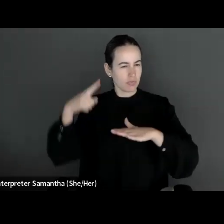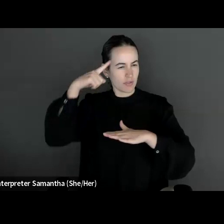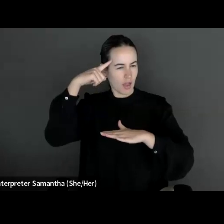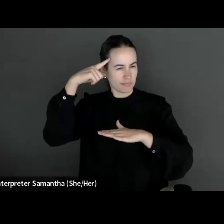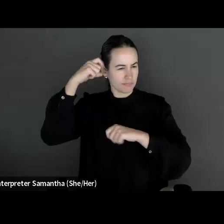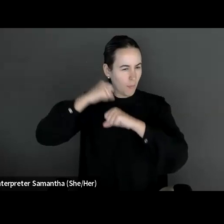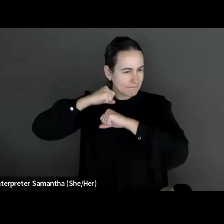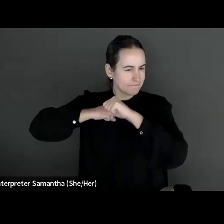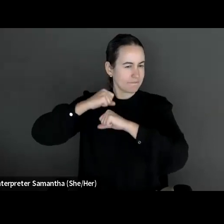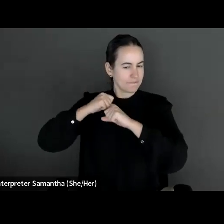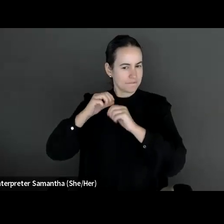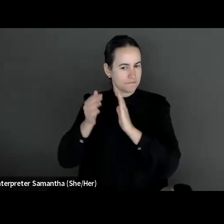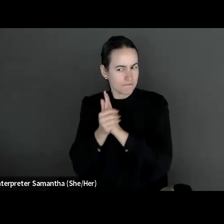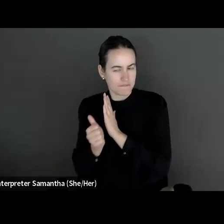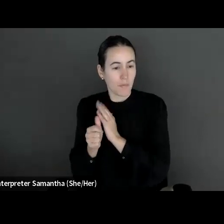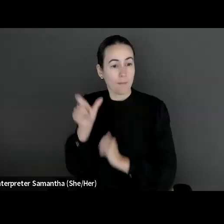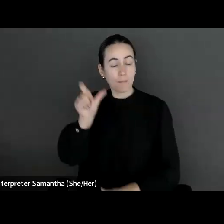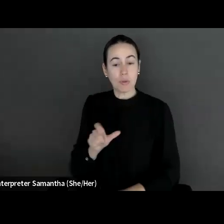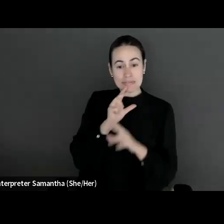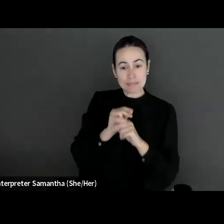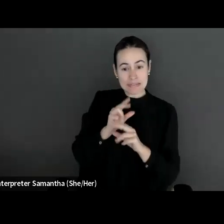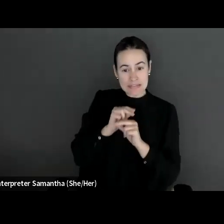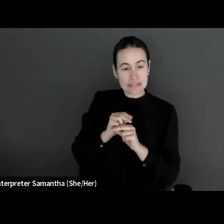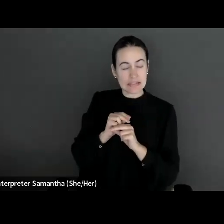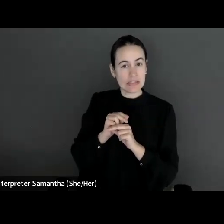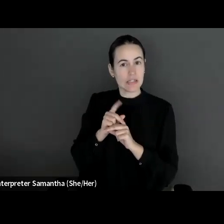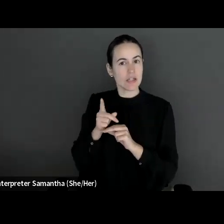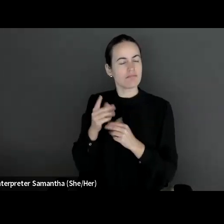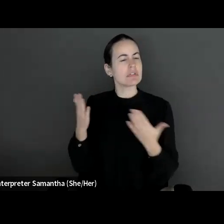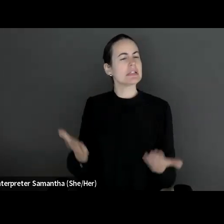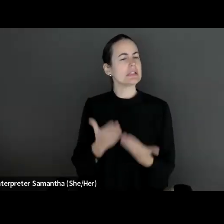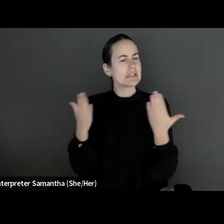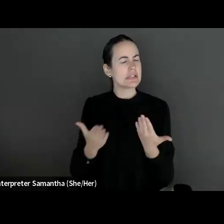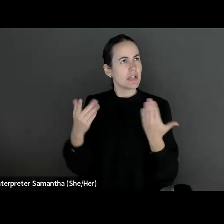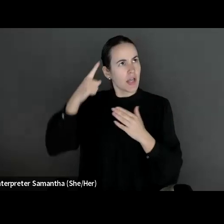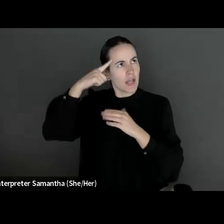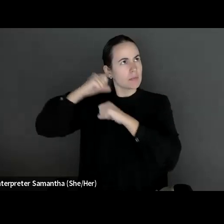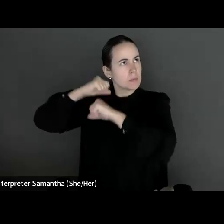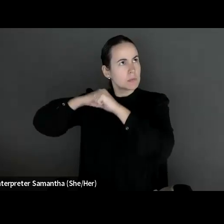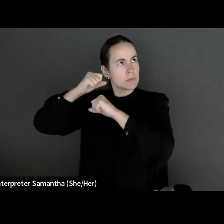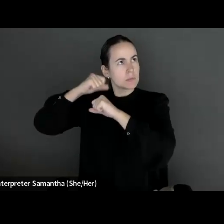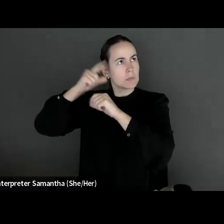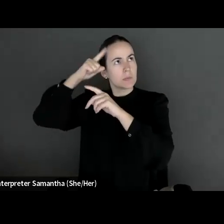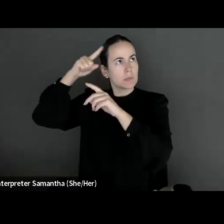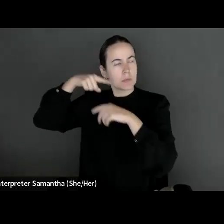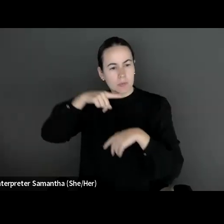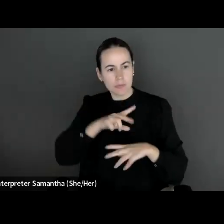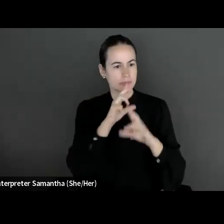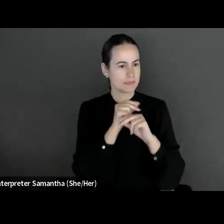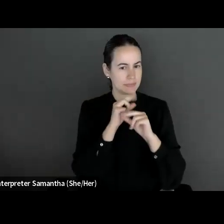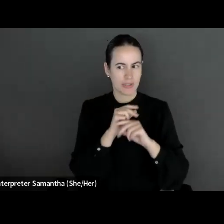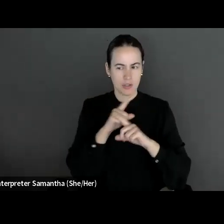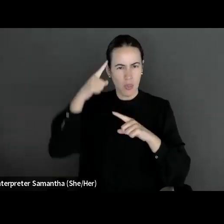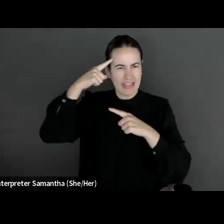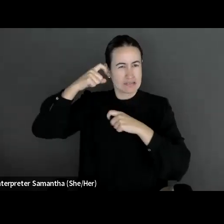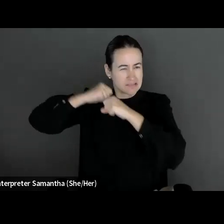So within a speaker, the ease of processing the thoughts to sounds, to speech. And for